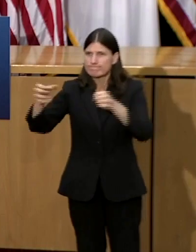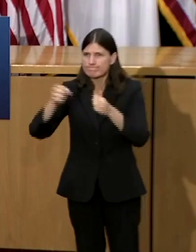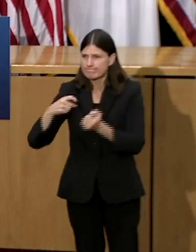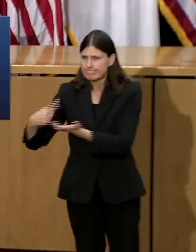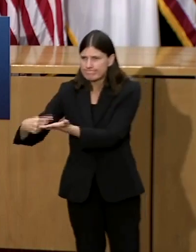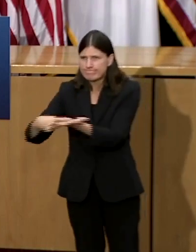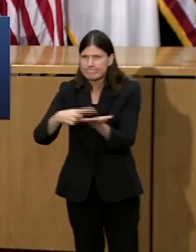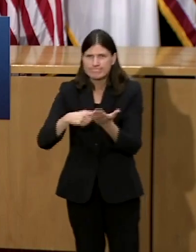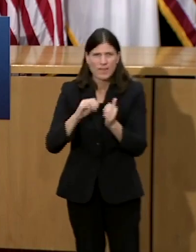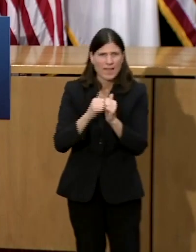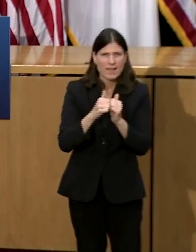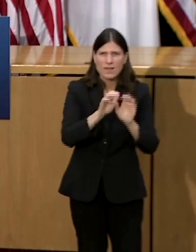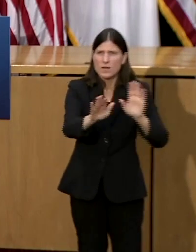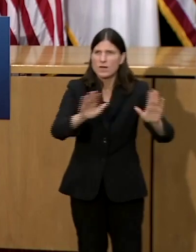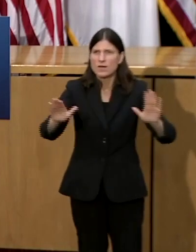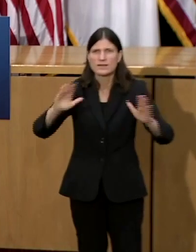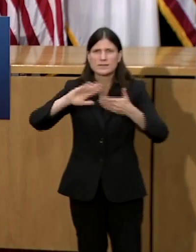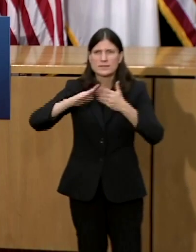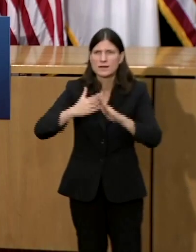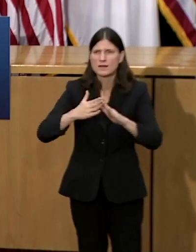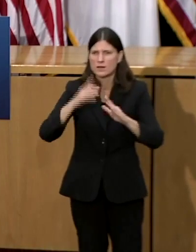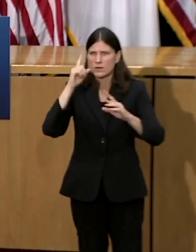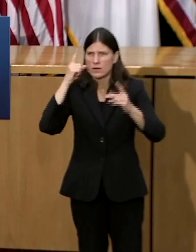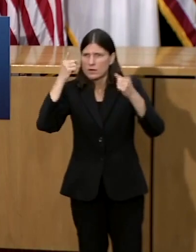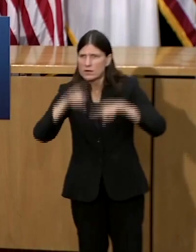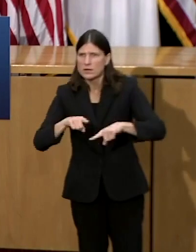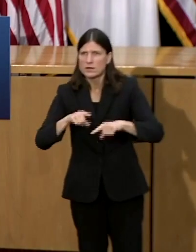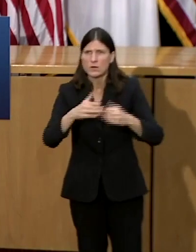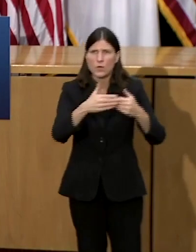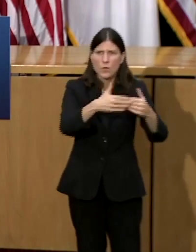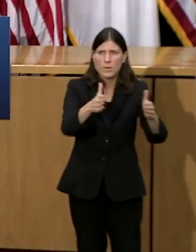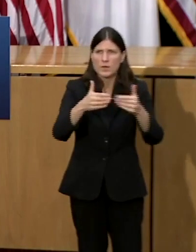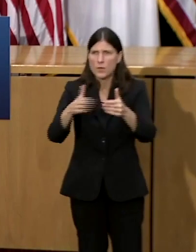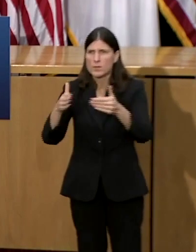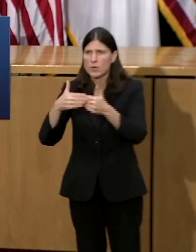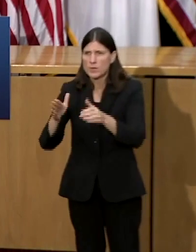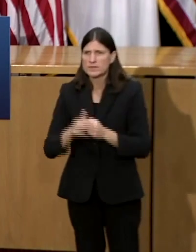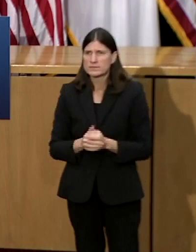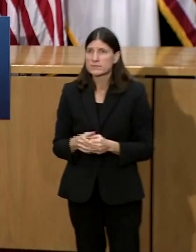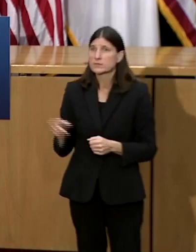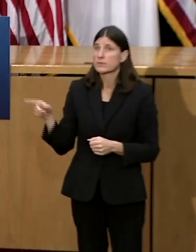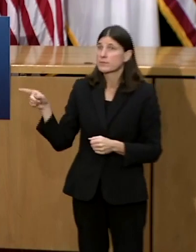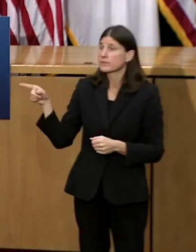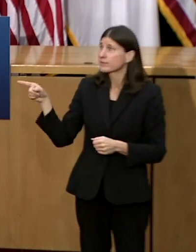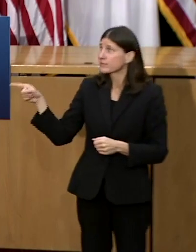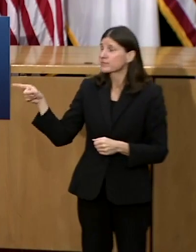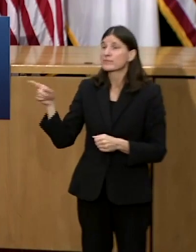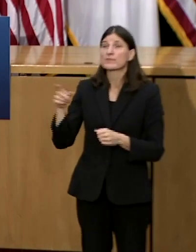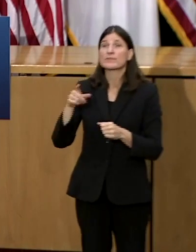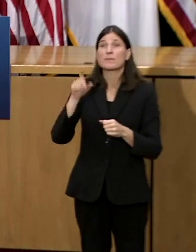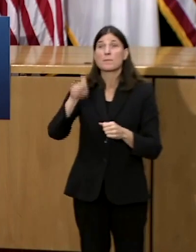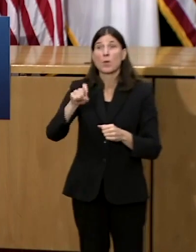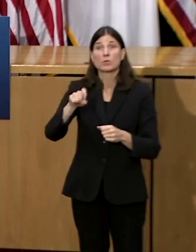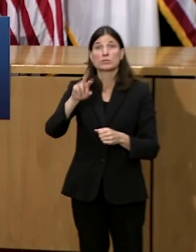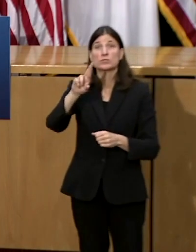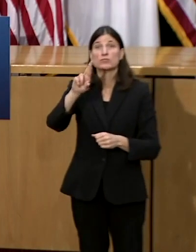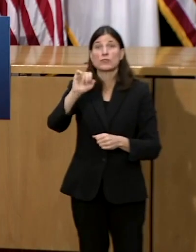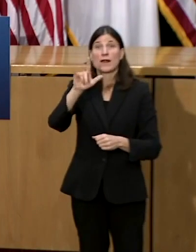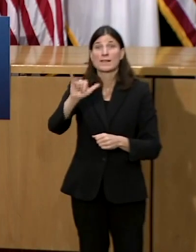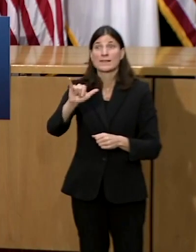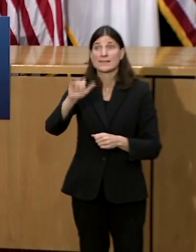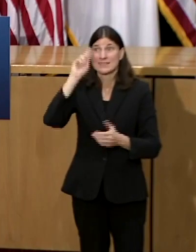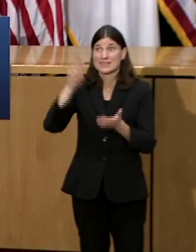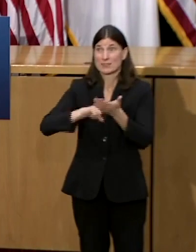place a priority on maximizing in-person instruction. Educators, students, and parents all agree that even under